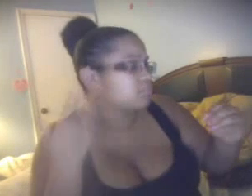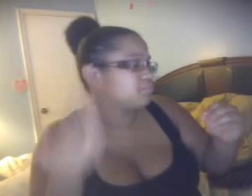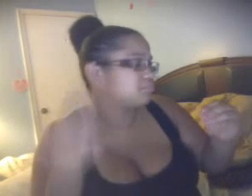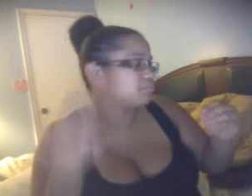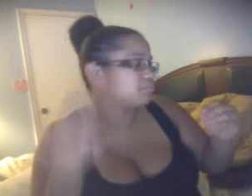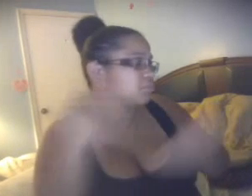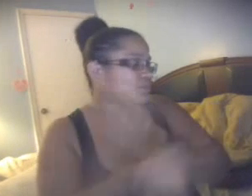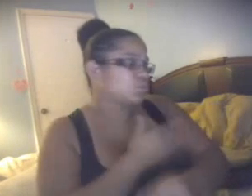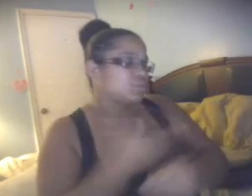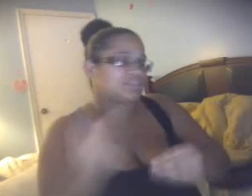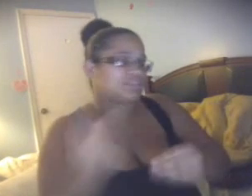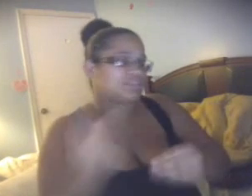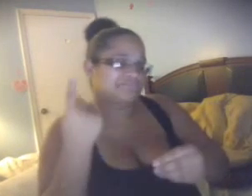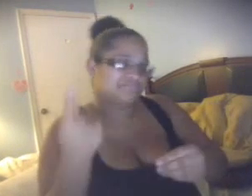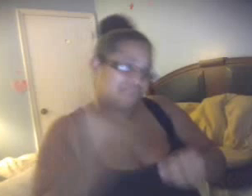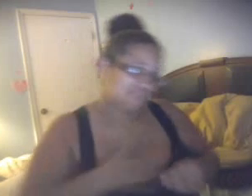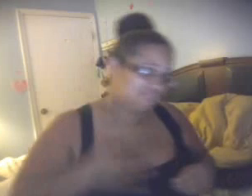Up some more.